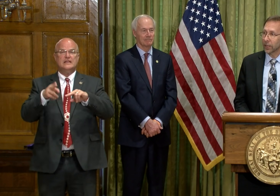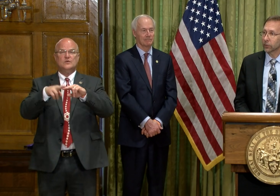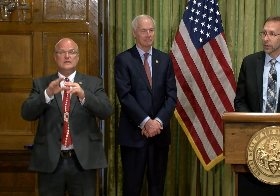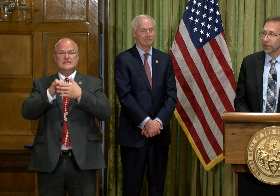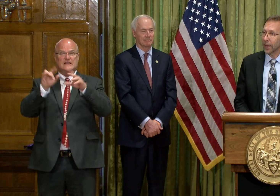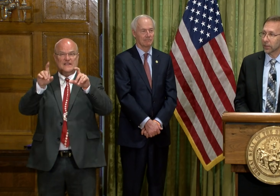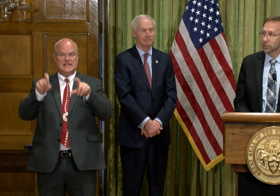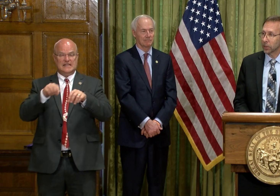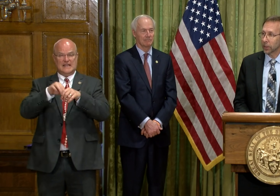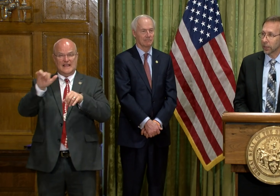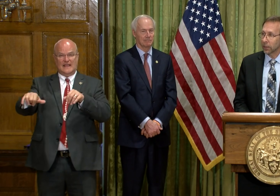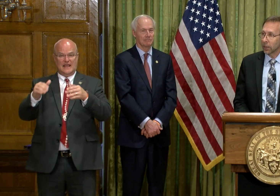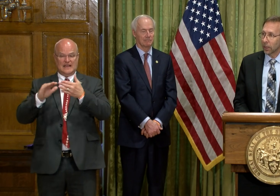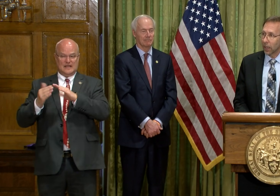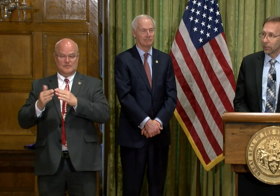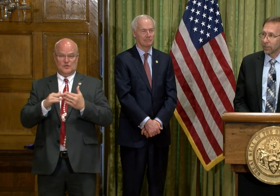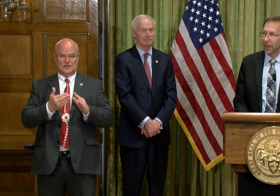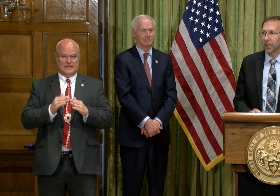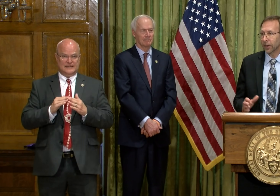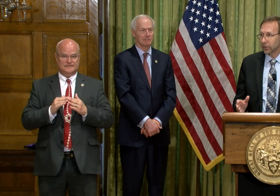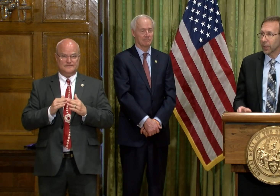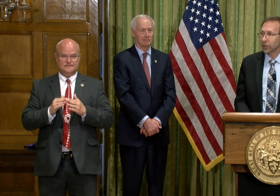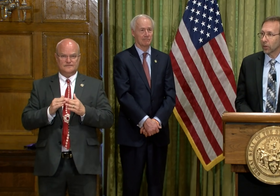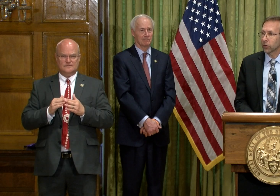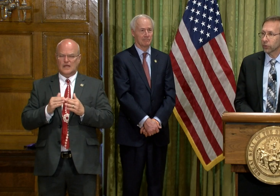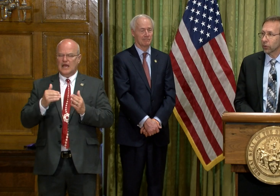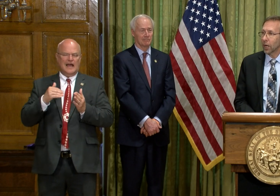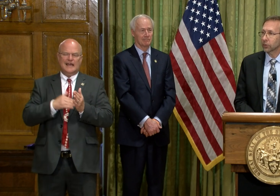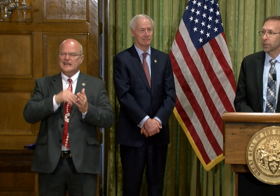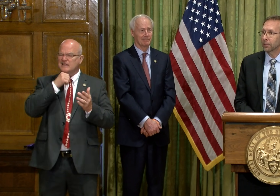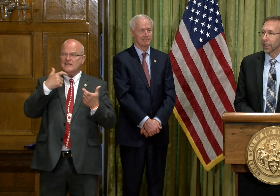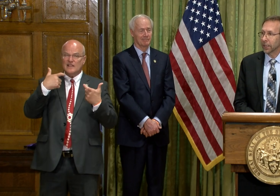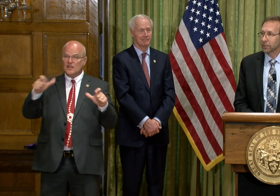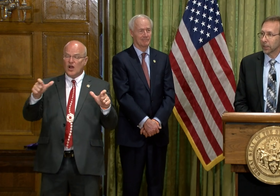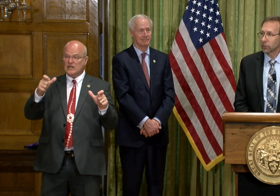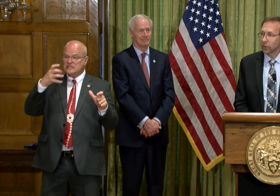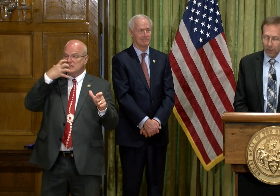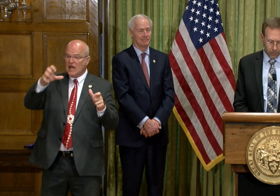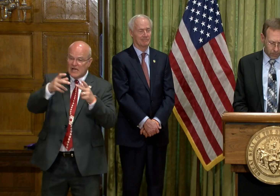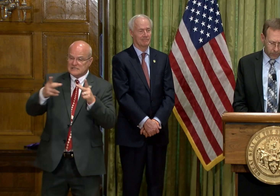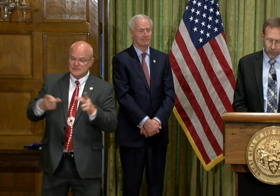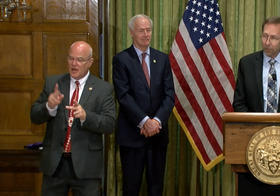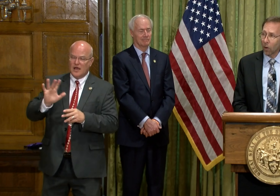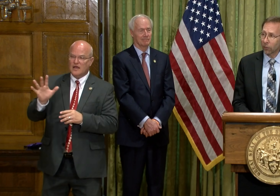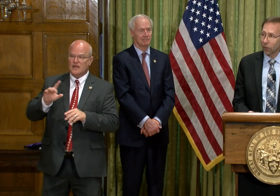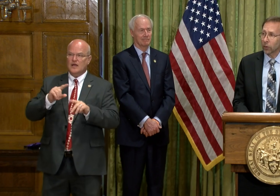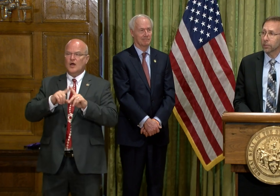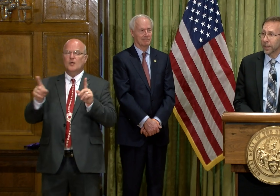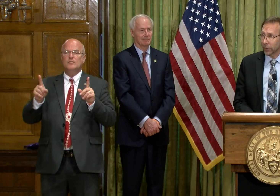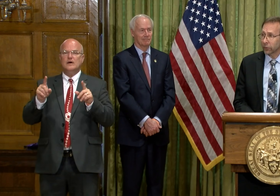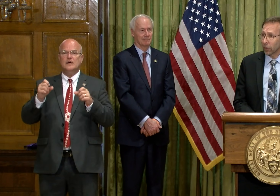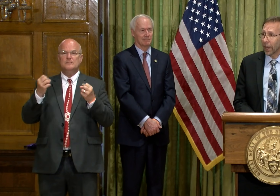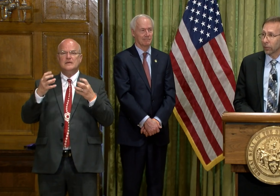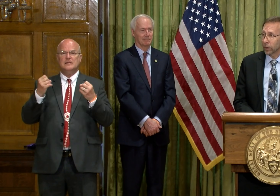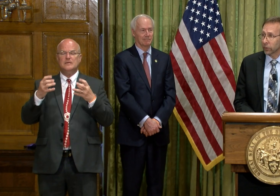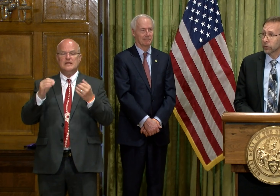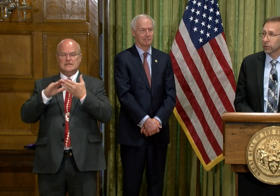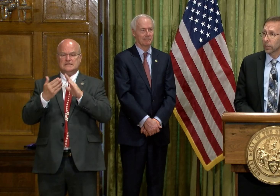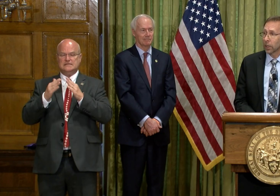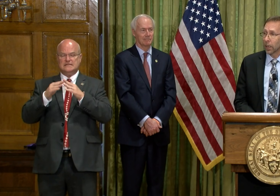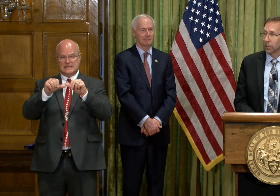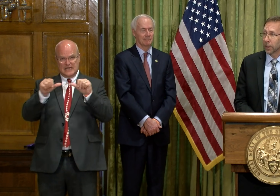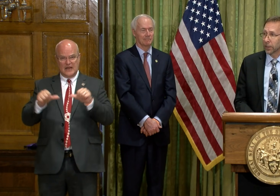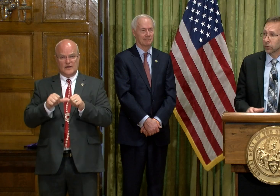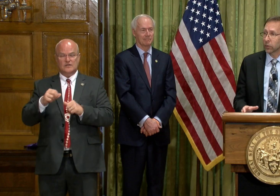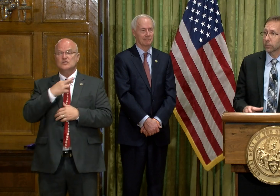the testing in that community. Again, that's not the largest hotspot by any means, but all of our urban areas are at